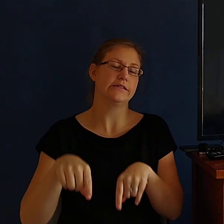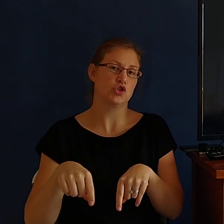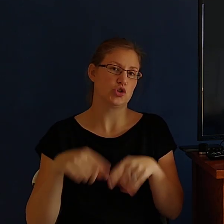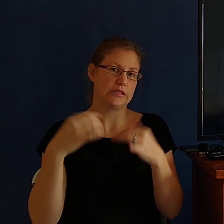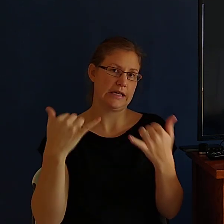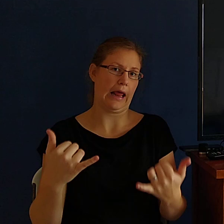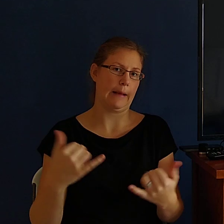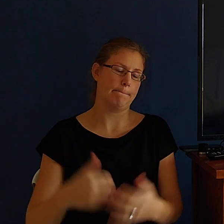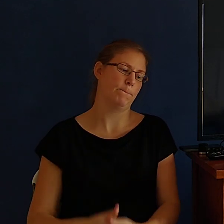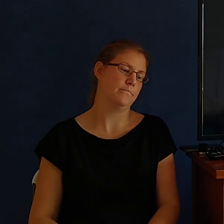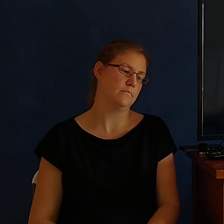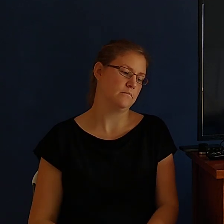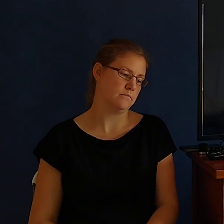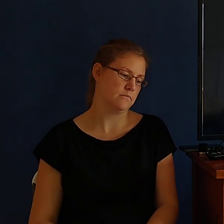the day.